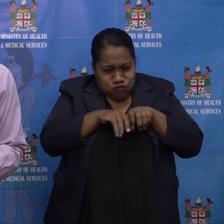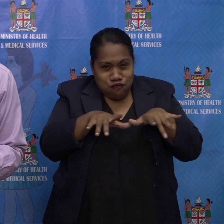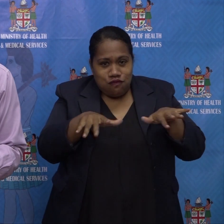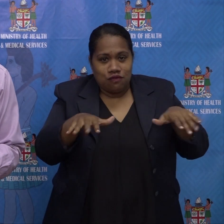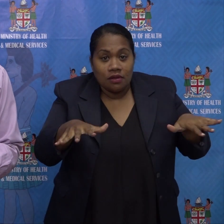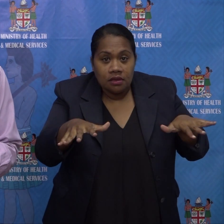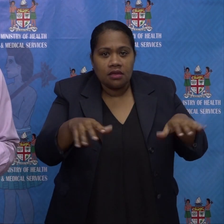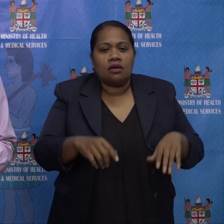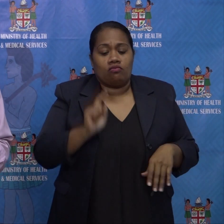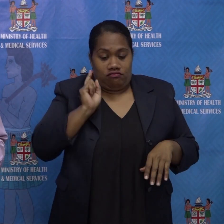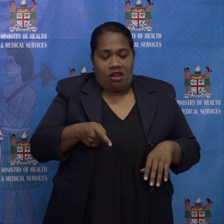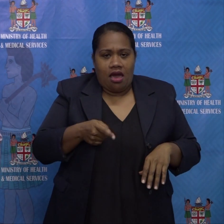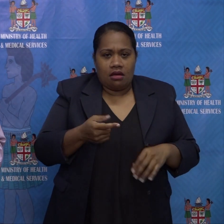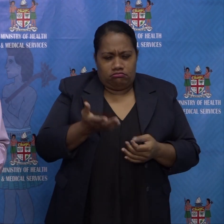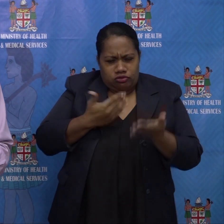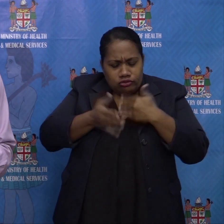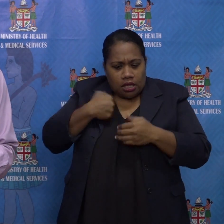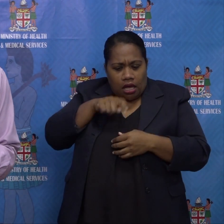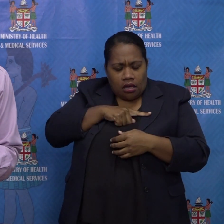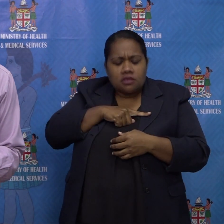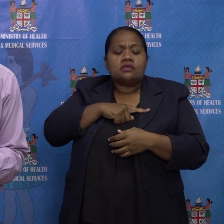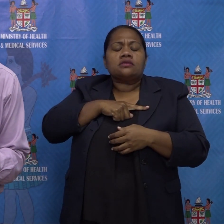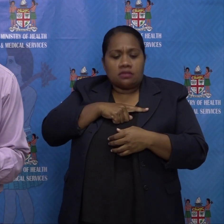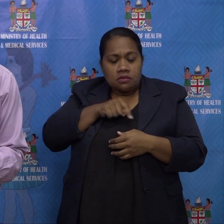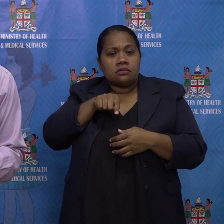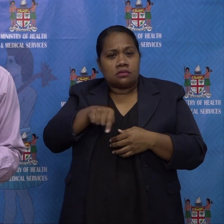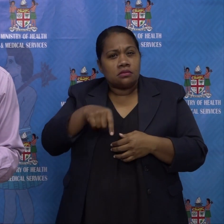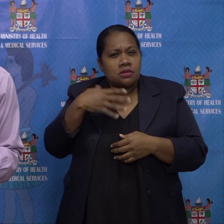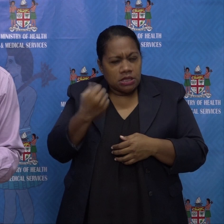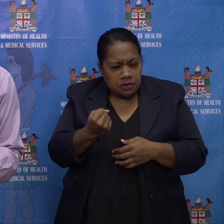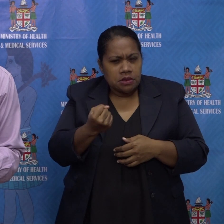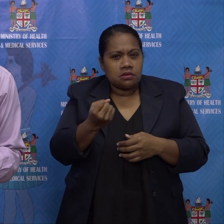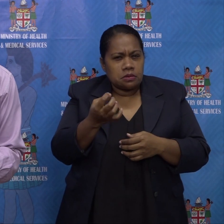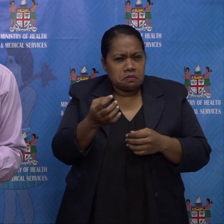Essentially, it tells us that there are likely many more cases of the virus out there.